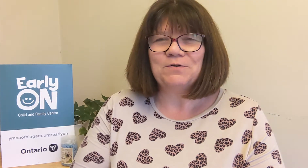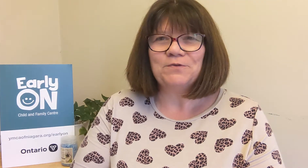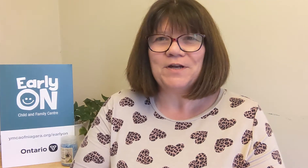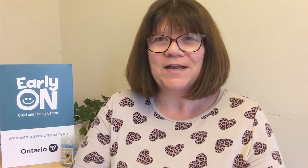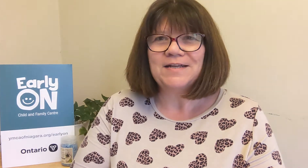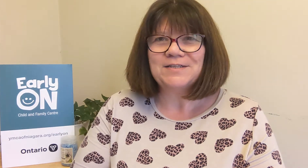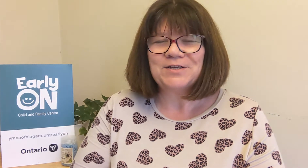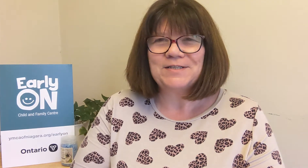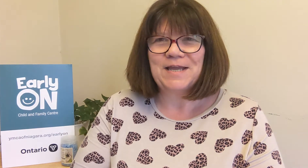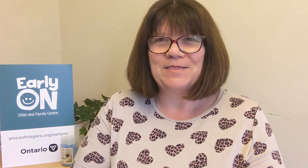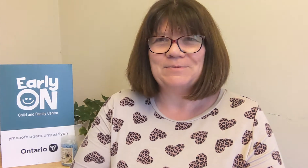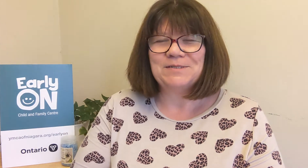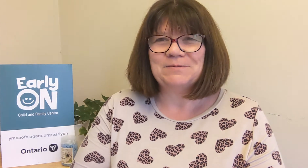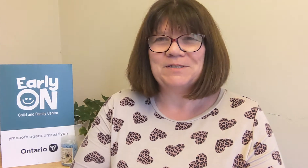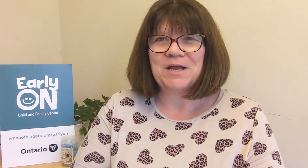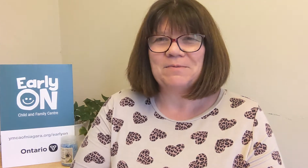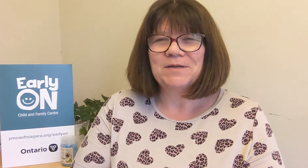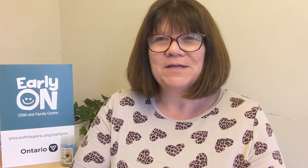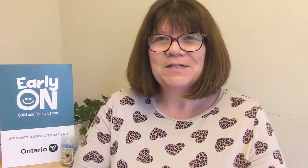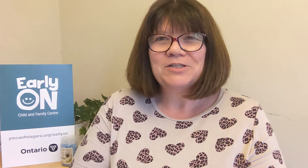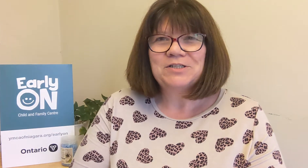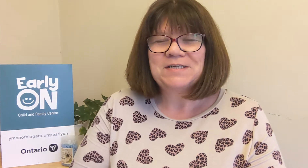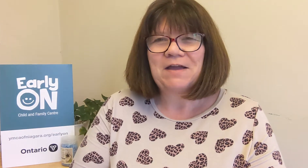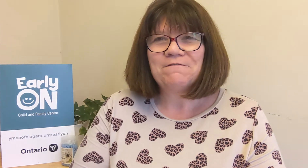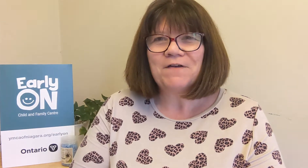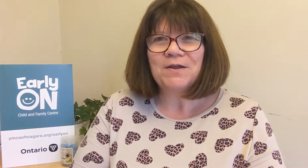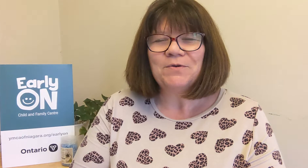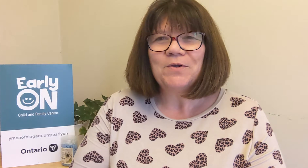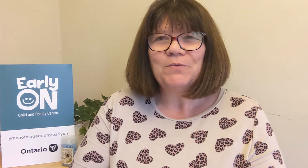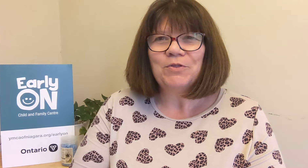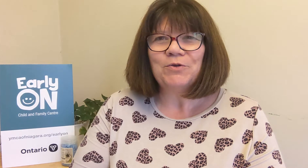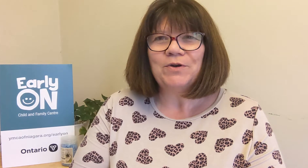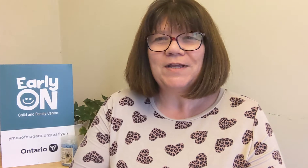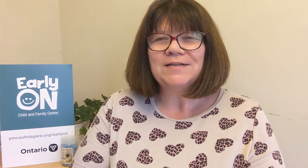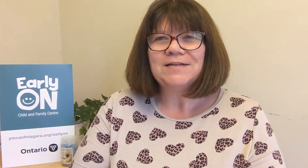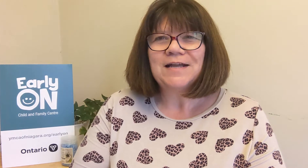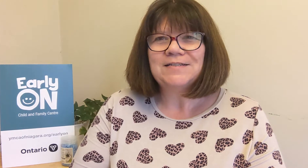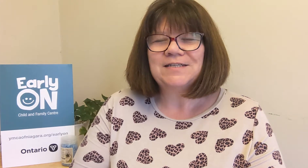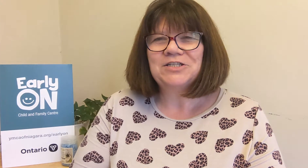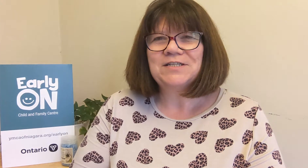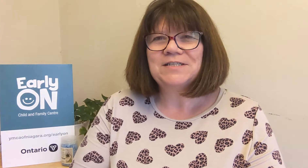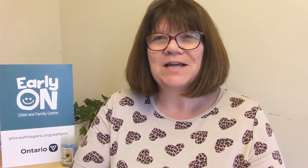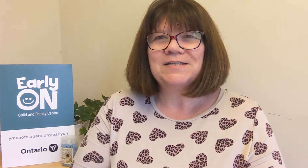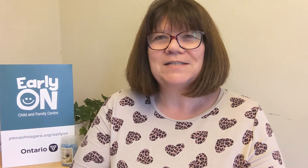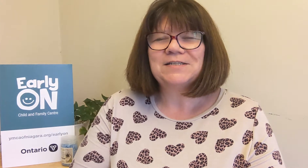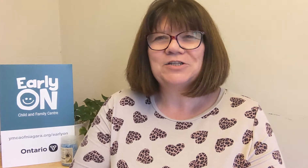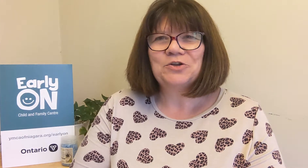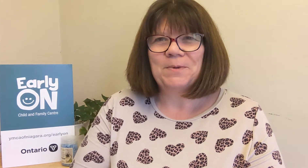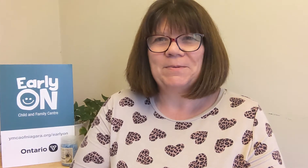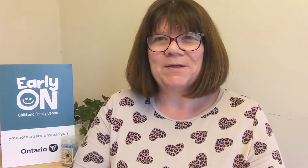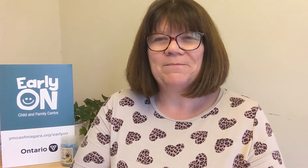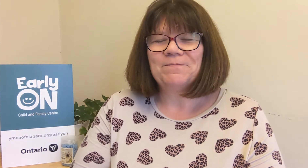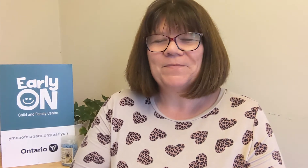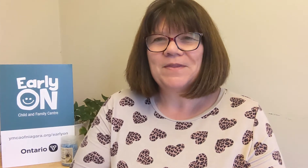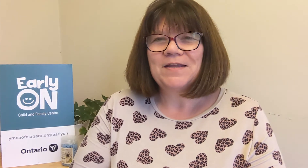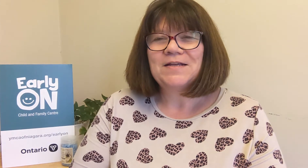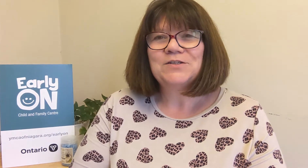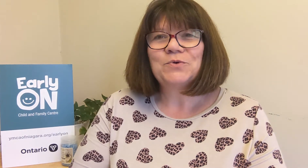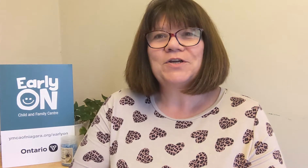overnight. It's going to take them some time. So just have fun with learning and teaching signs to your baby. So we're going